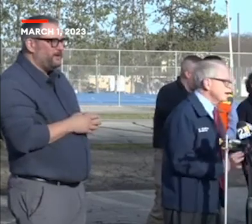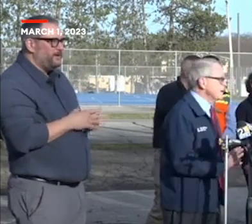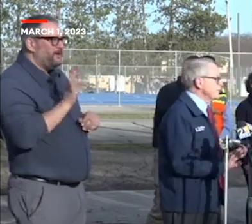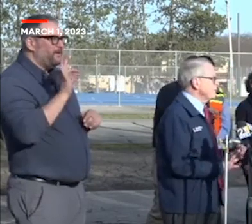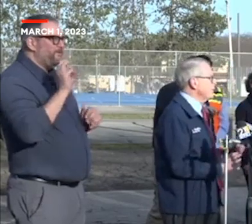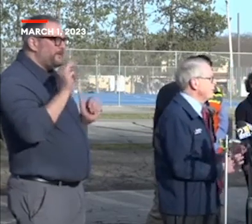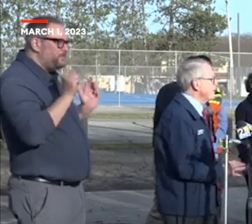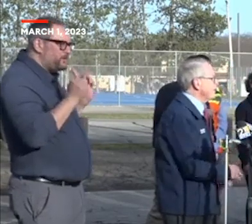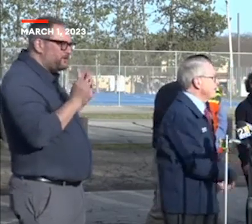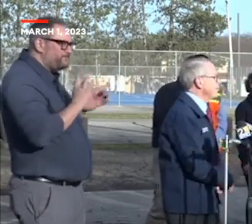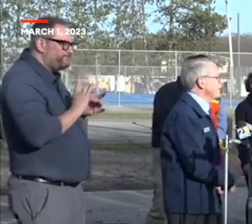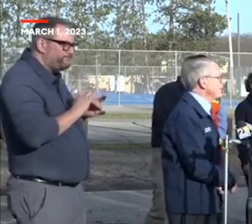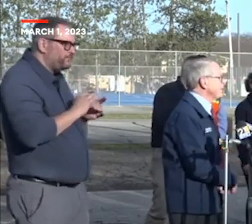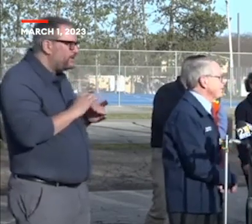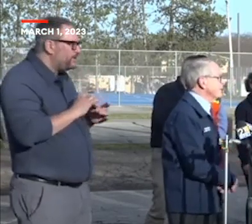This is for media.